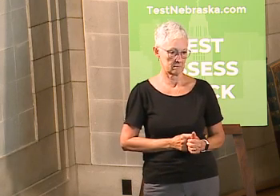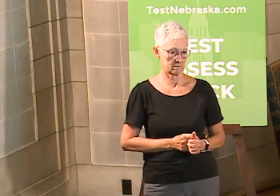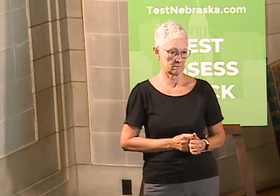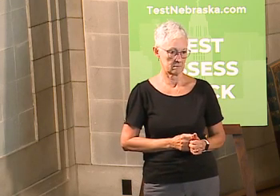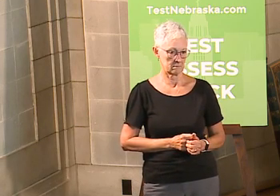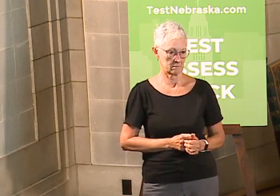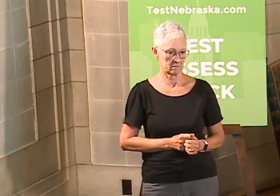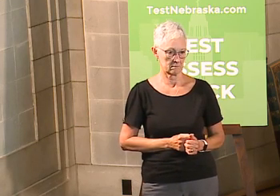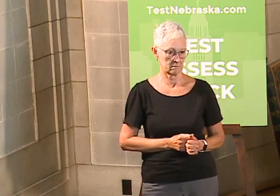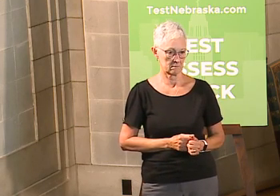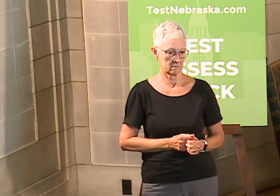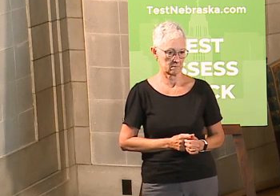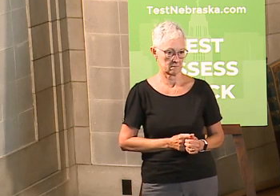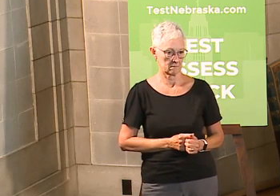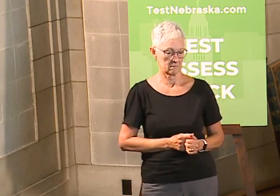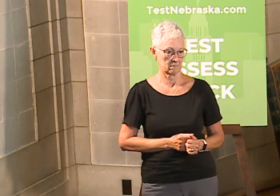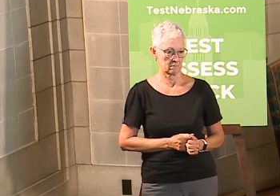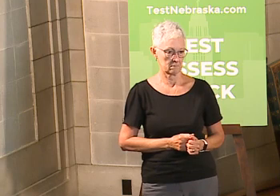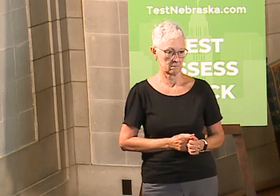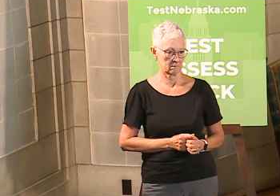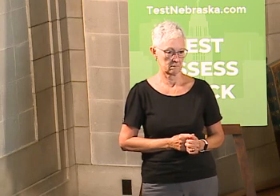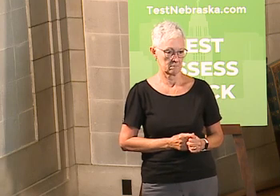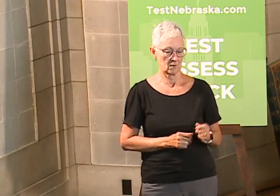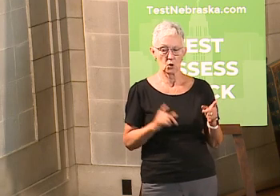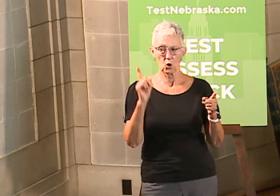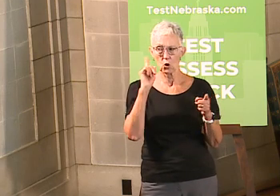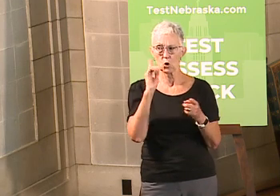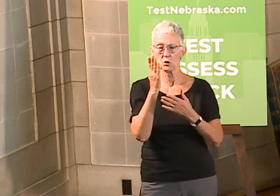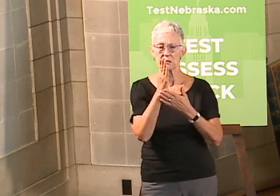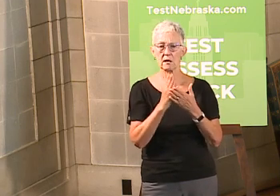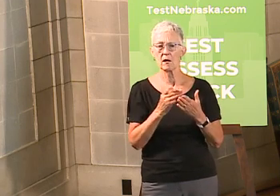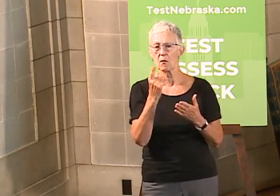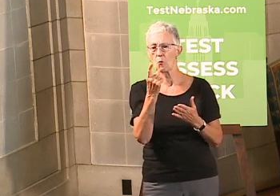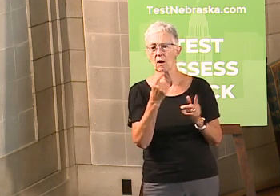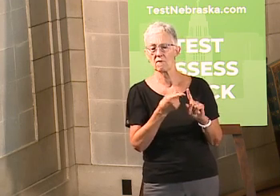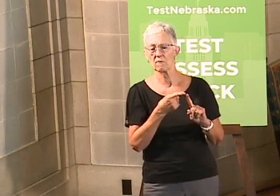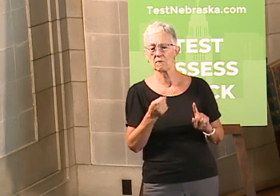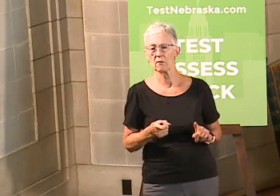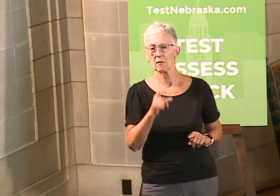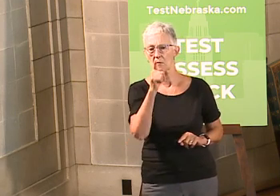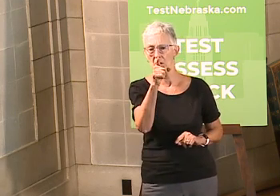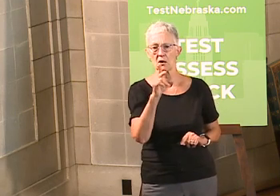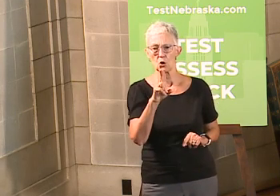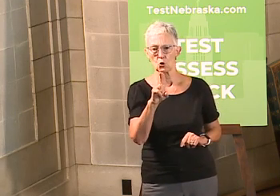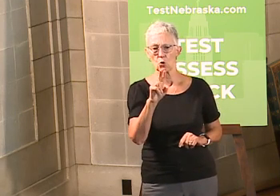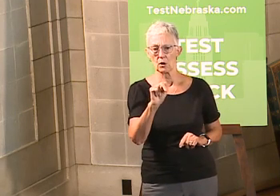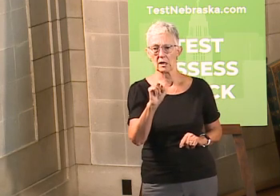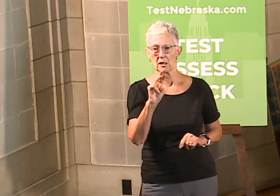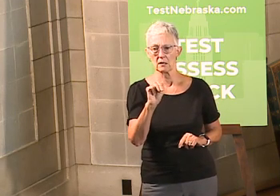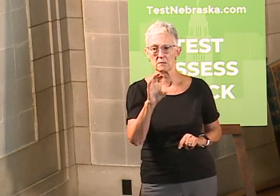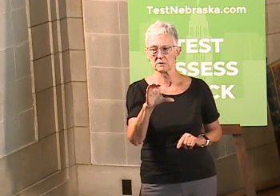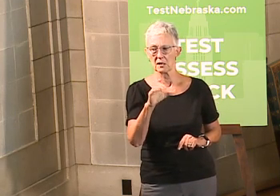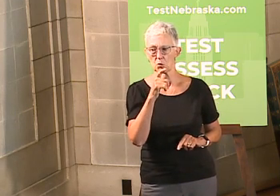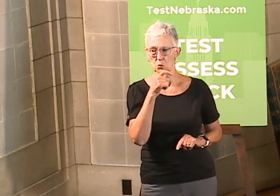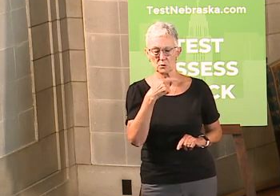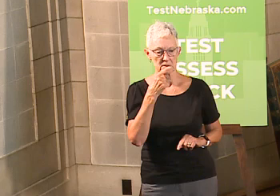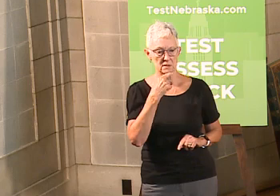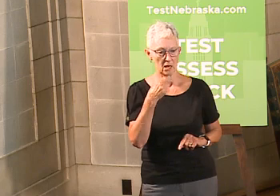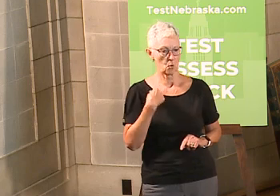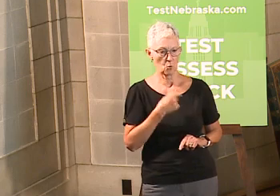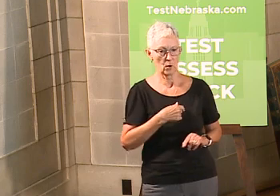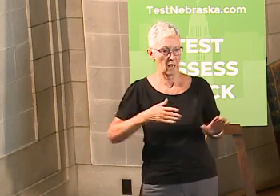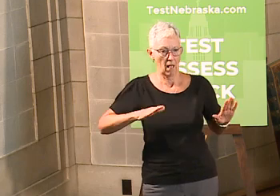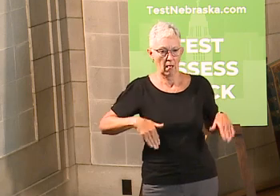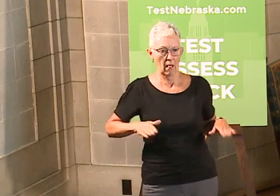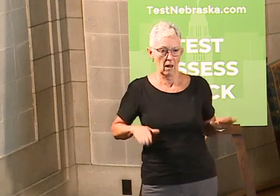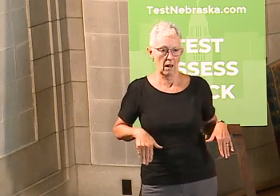crushed the curve, it's just simmering right now. The virus is still out there, it's still active, we haven't crushed it